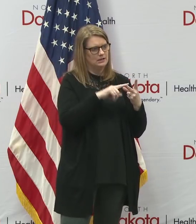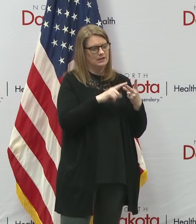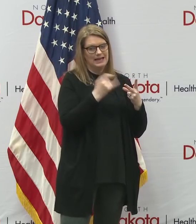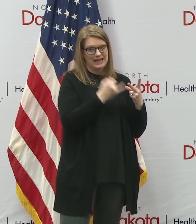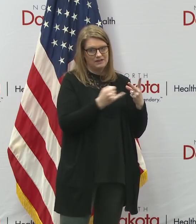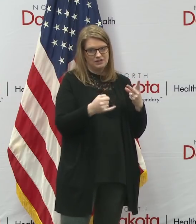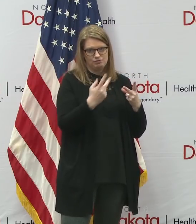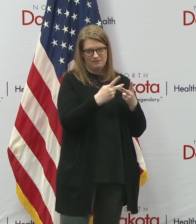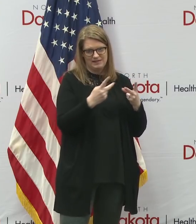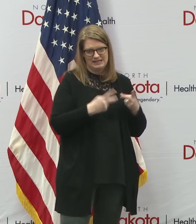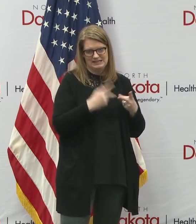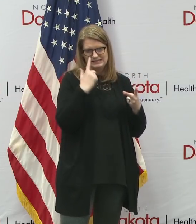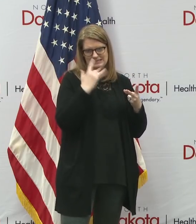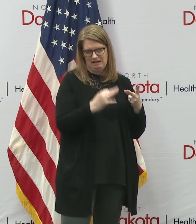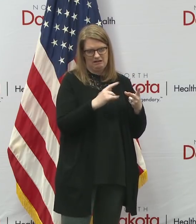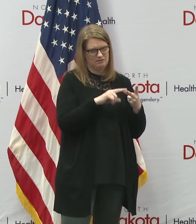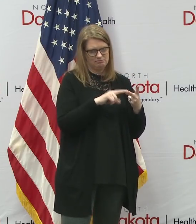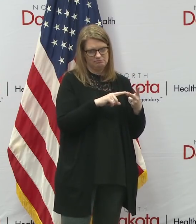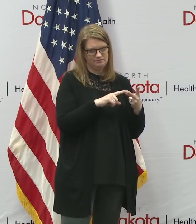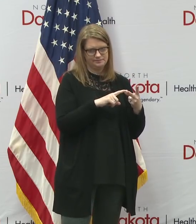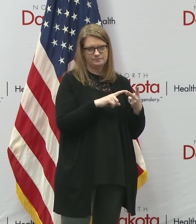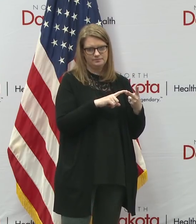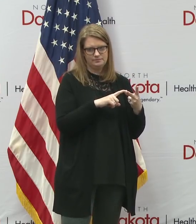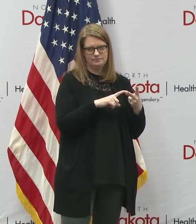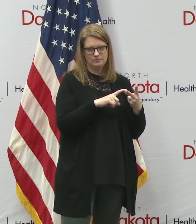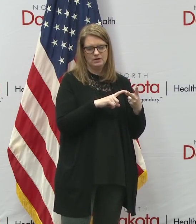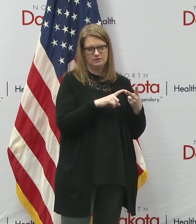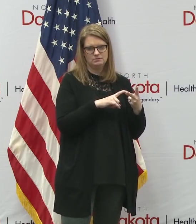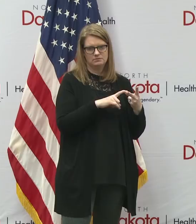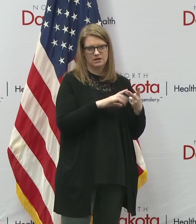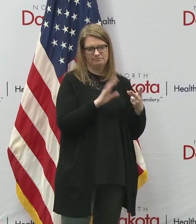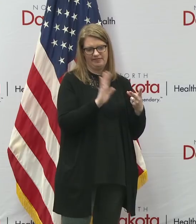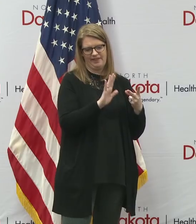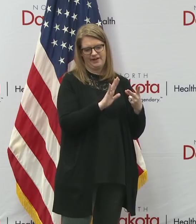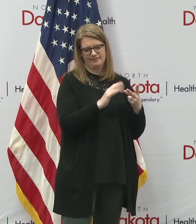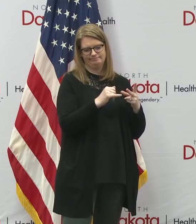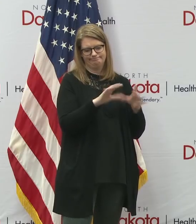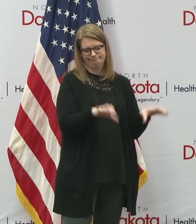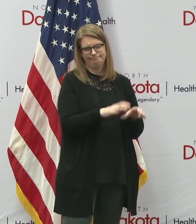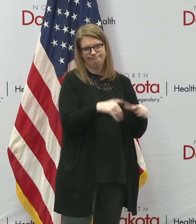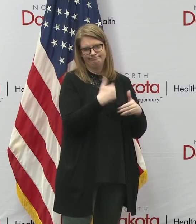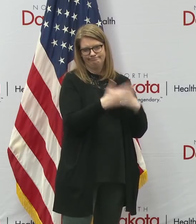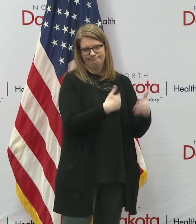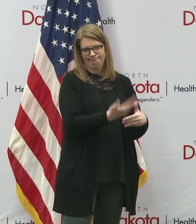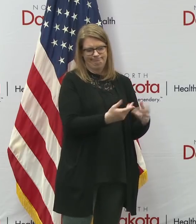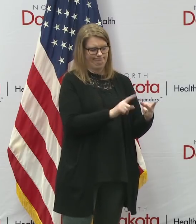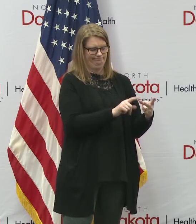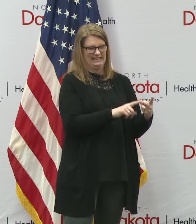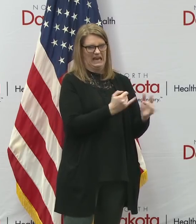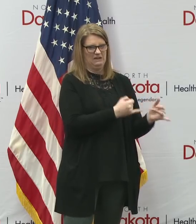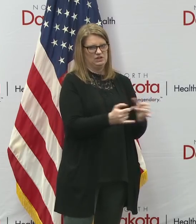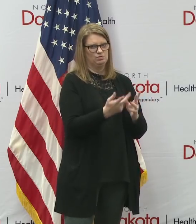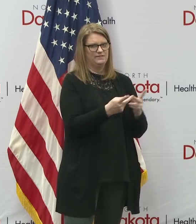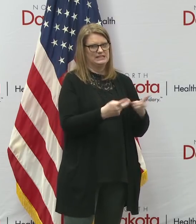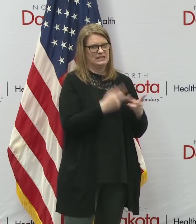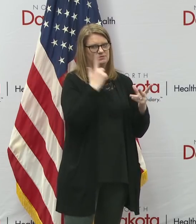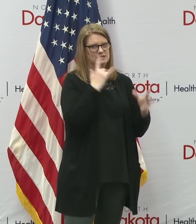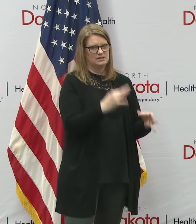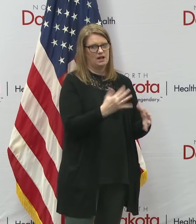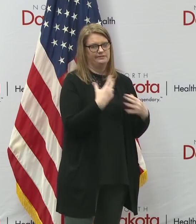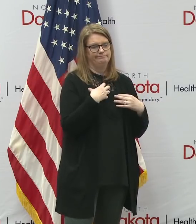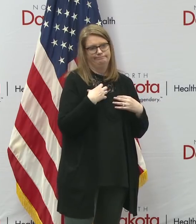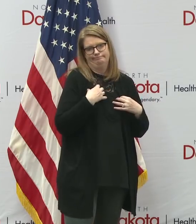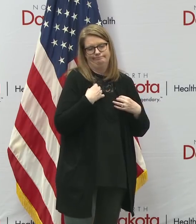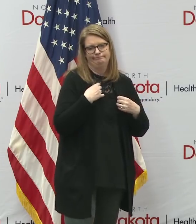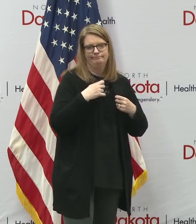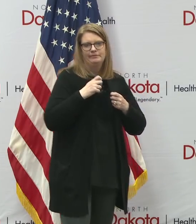Individual facilities would be deciding that in terms of their practices and protocols. And again, it would matter a lot, I'm